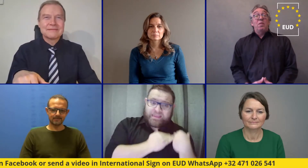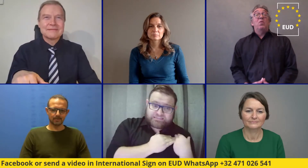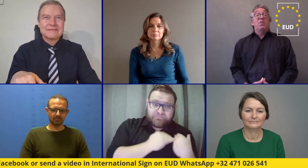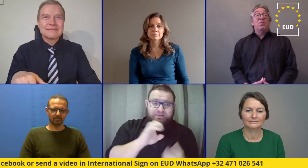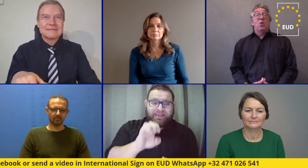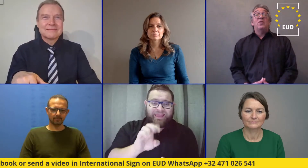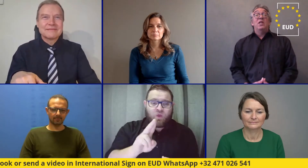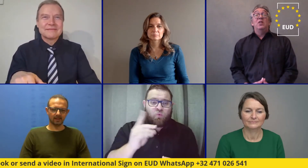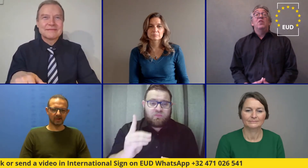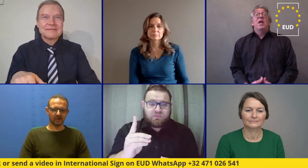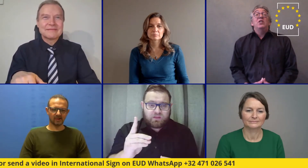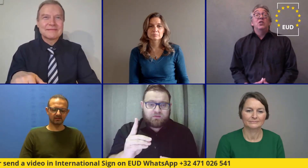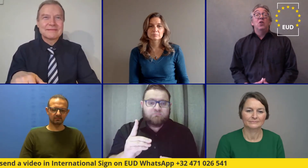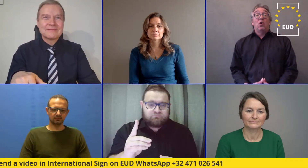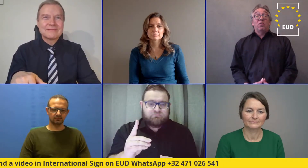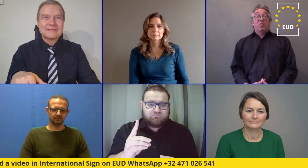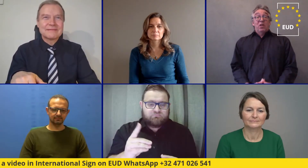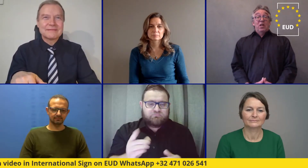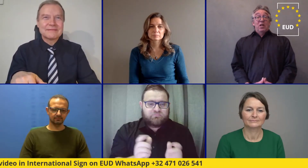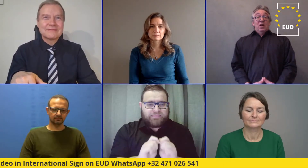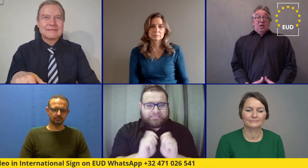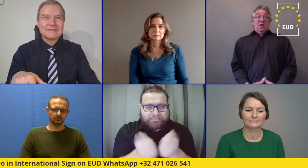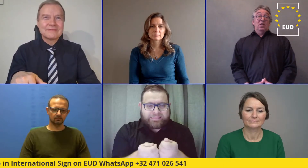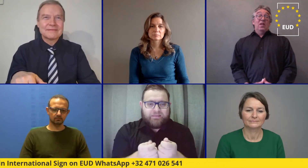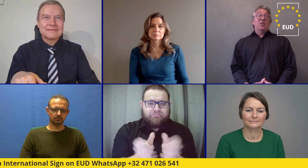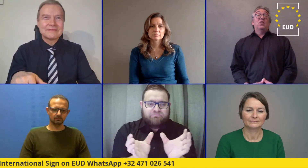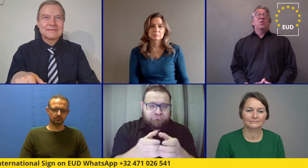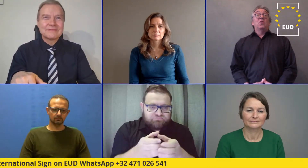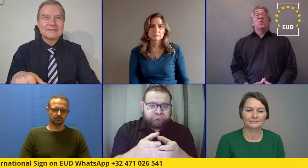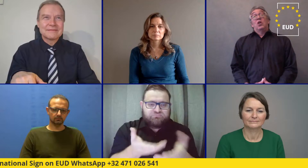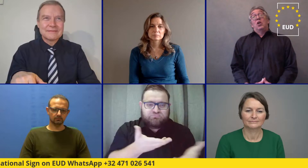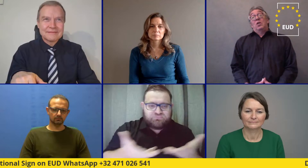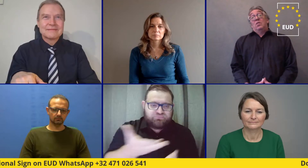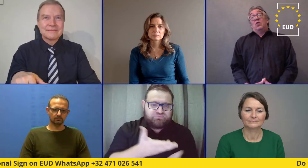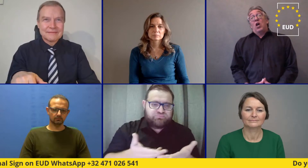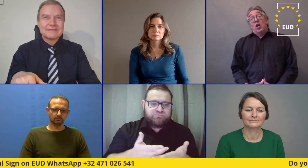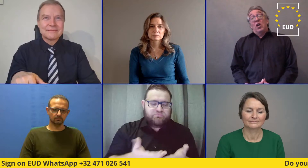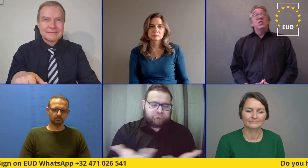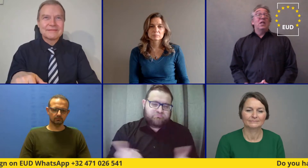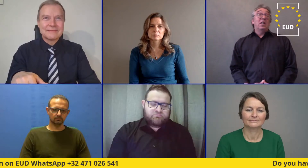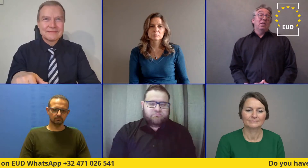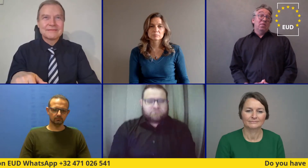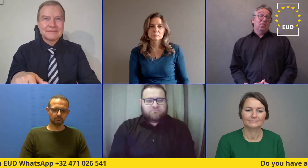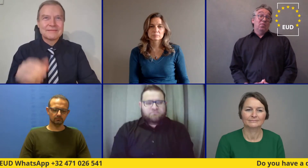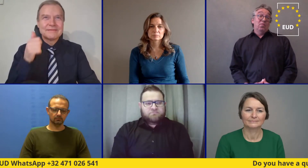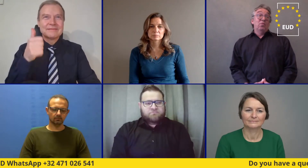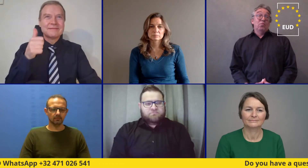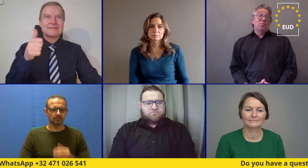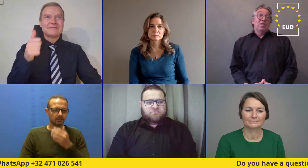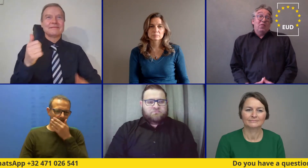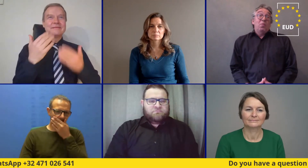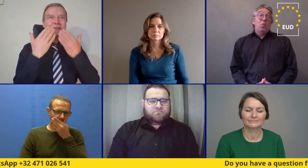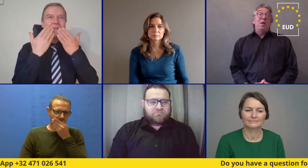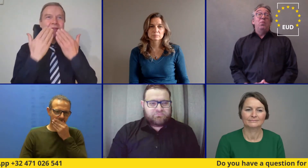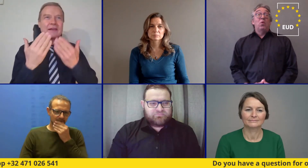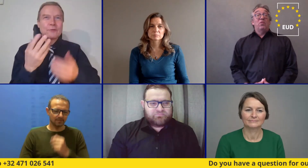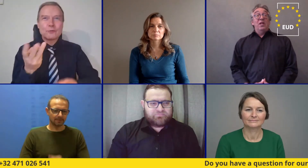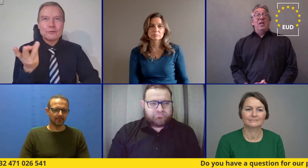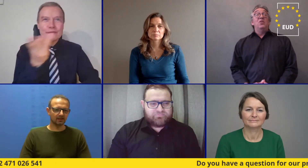are involved in creation of national guidelines. And therefore, it would be important for an EUD